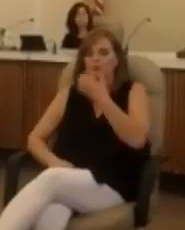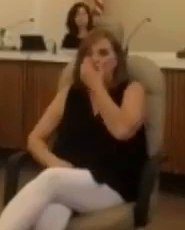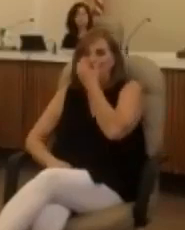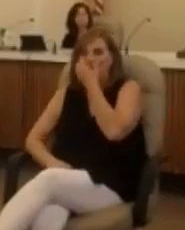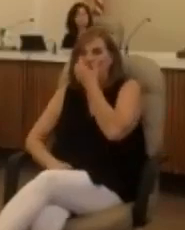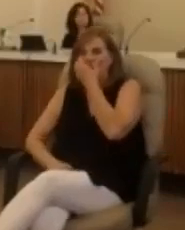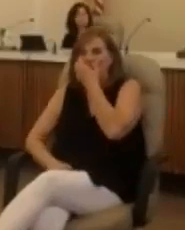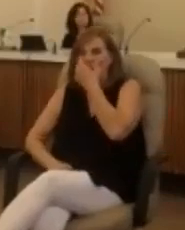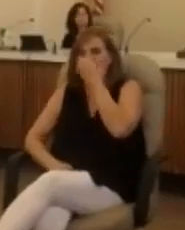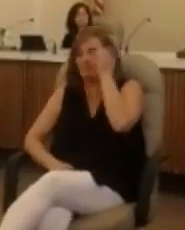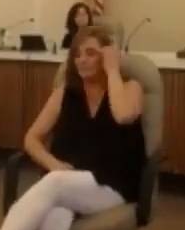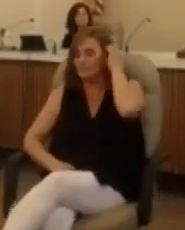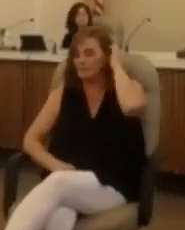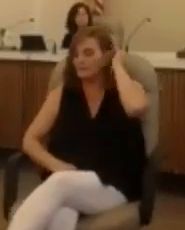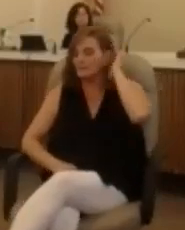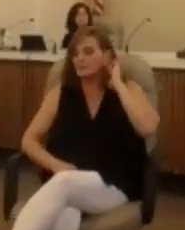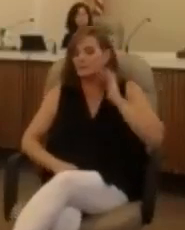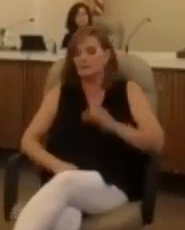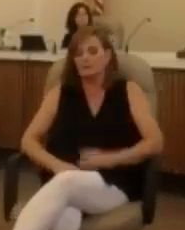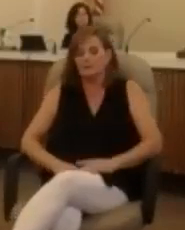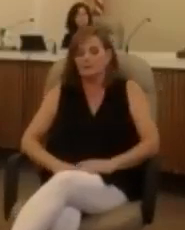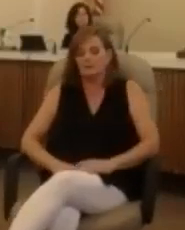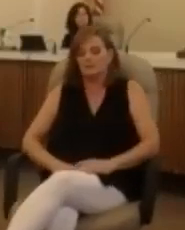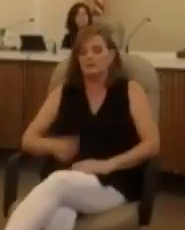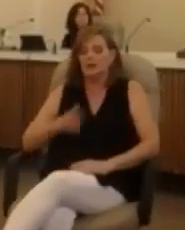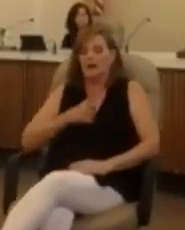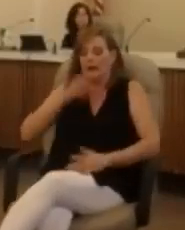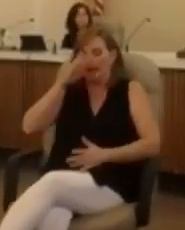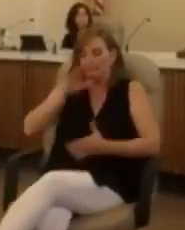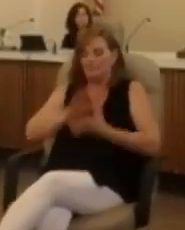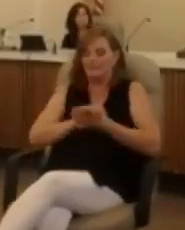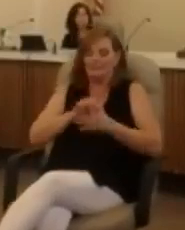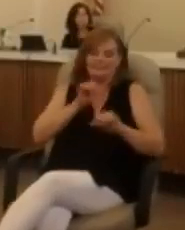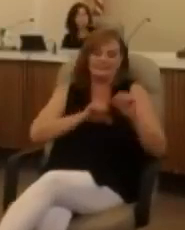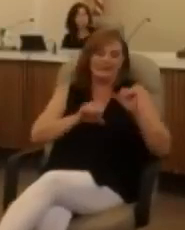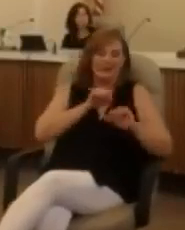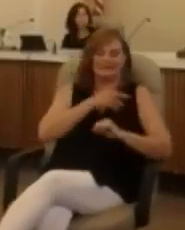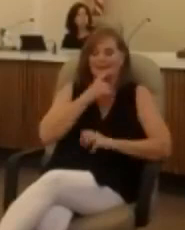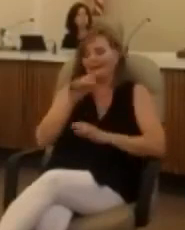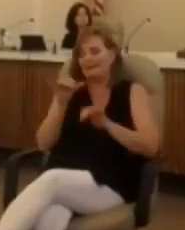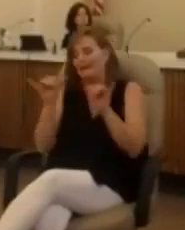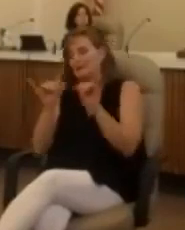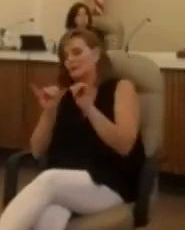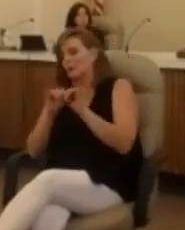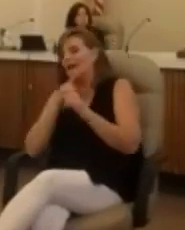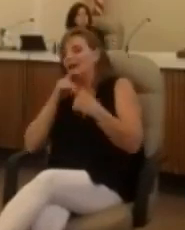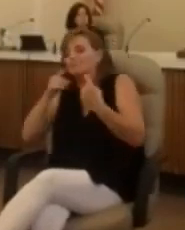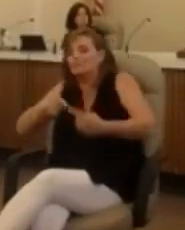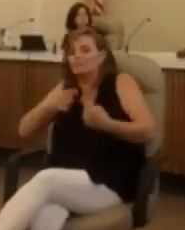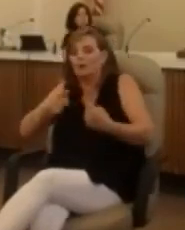I, as somebody who is a believer in science and engineering, have a hard time saying, you know what?